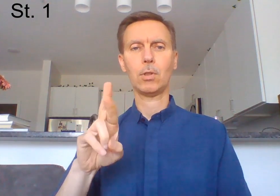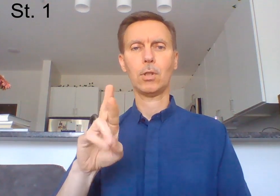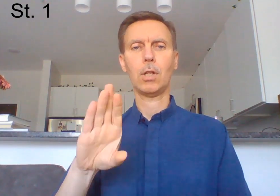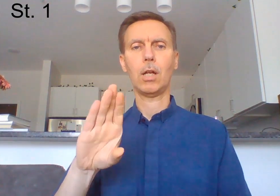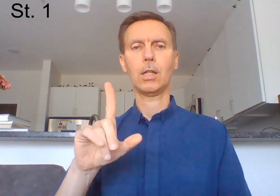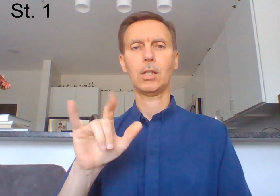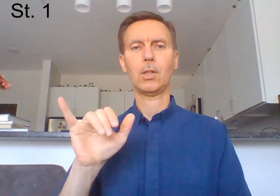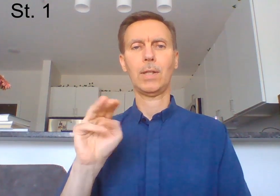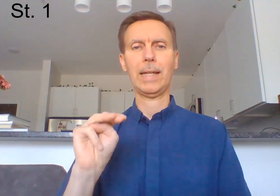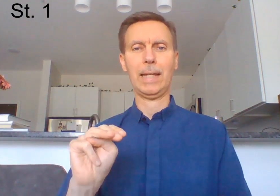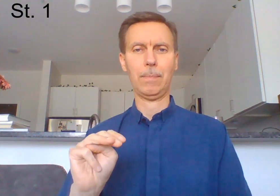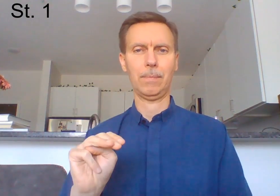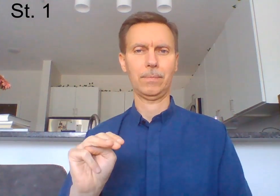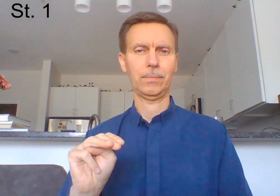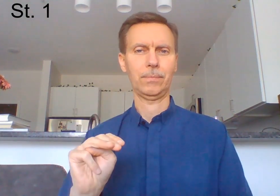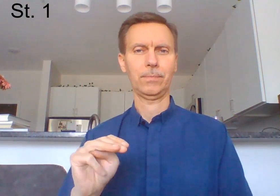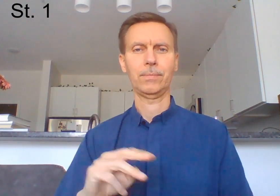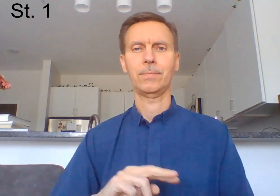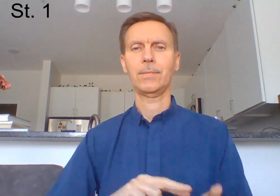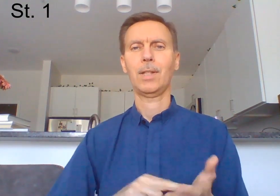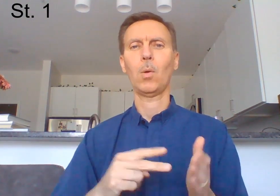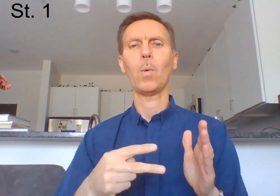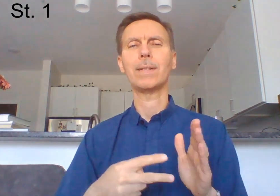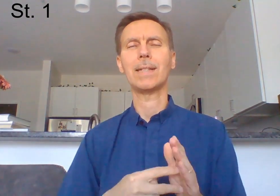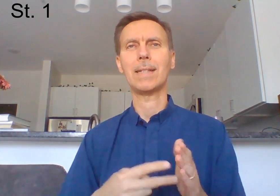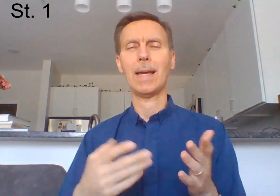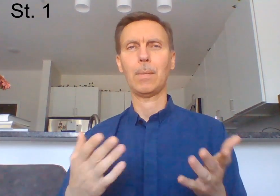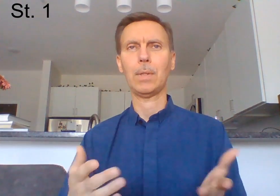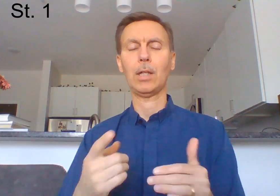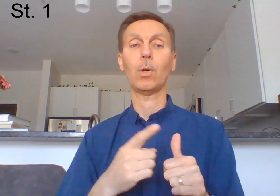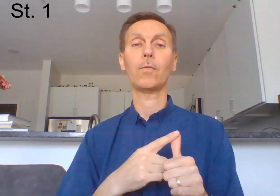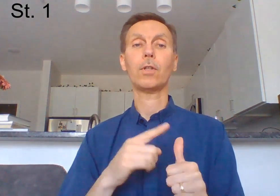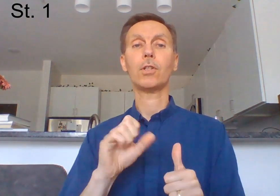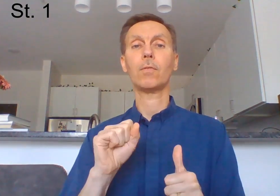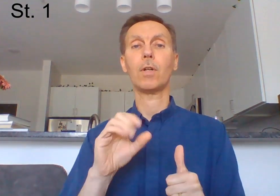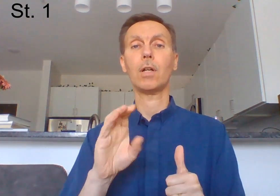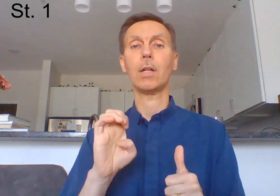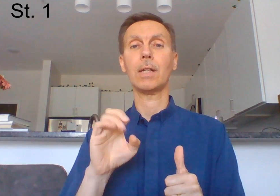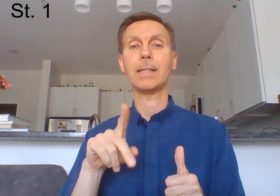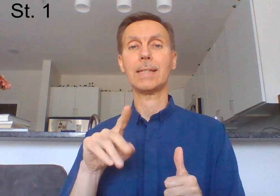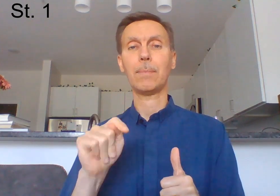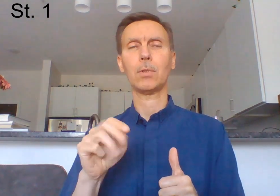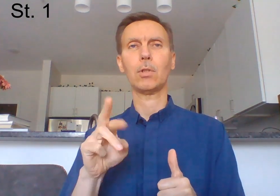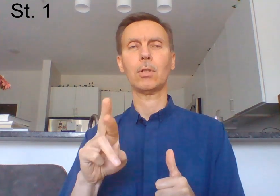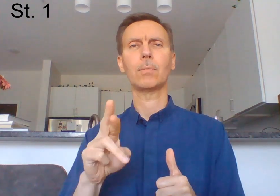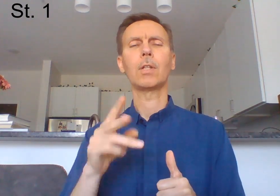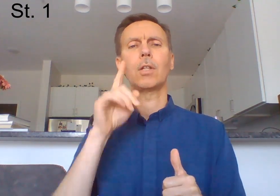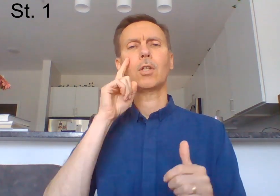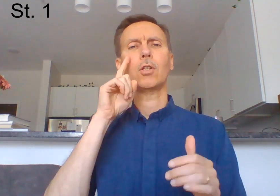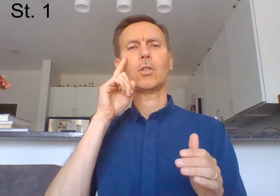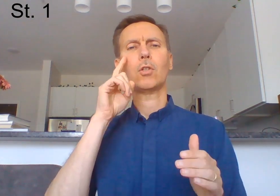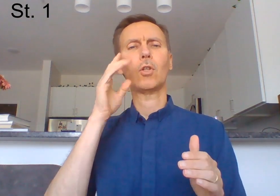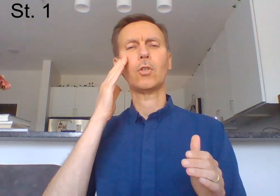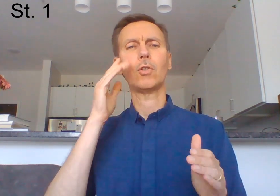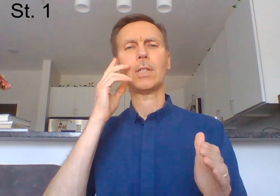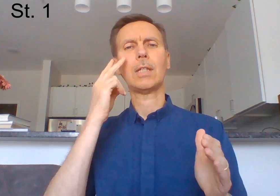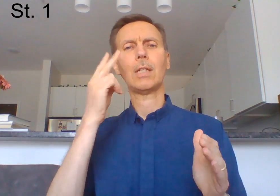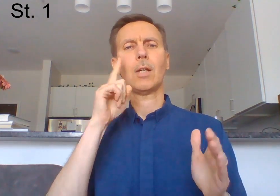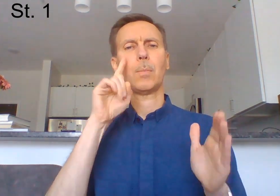scepter claim. Well, what does that mean? Well, first of all, a scepter, you see a